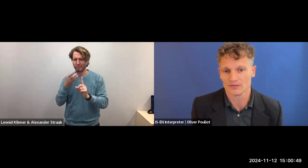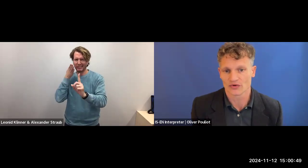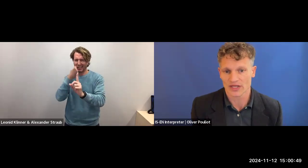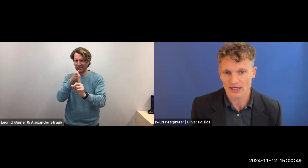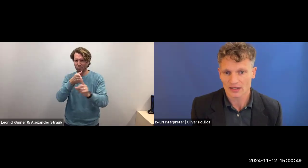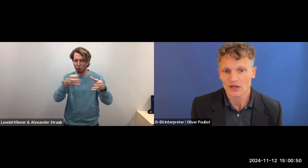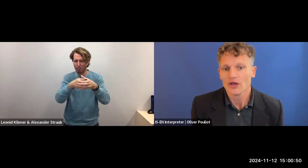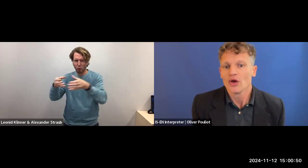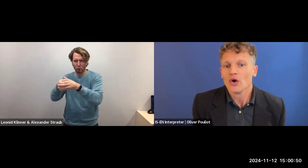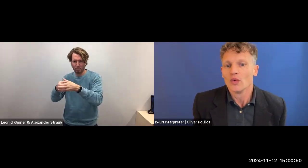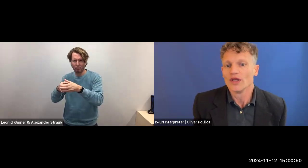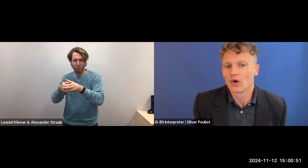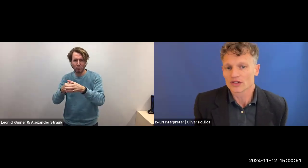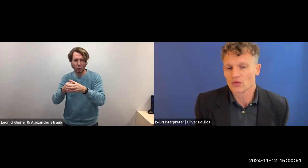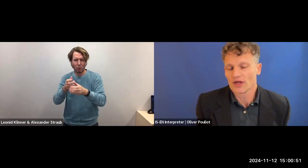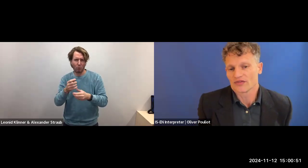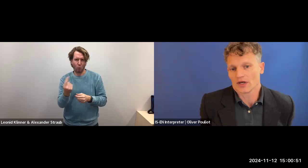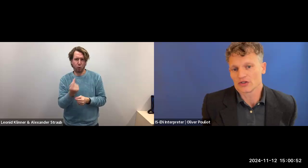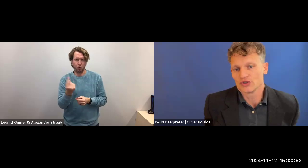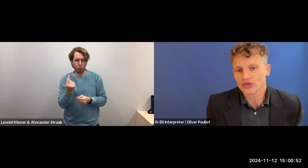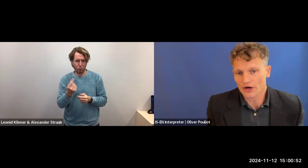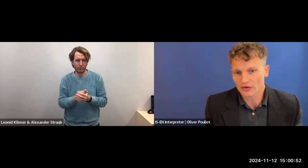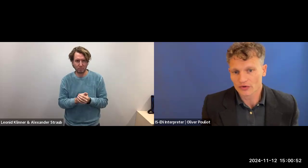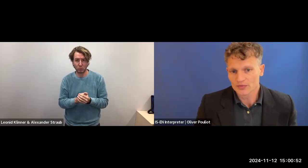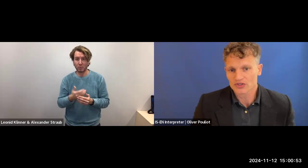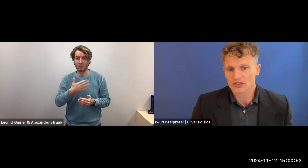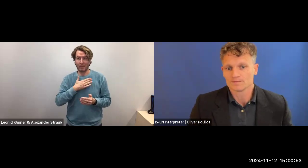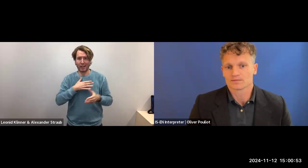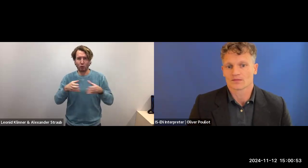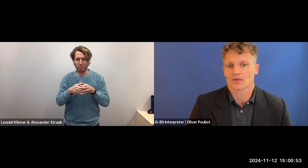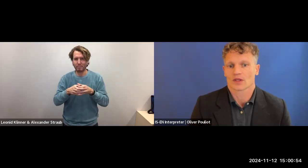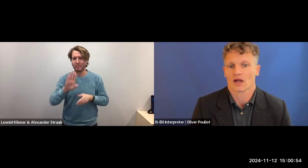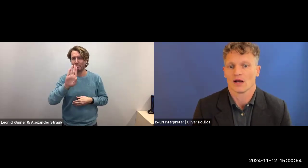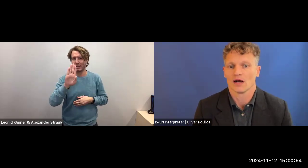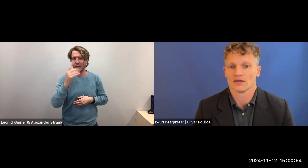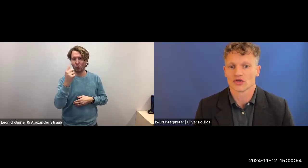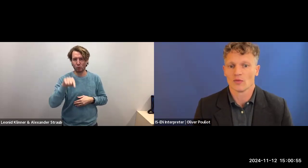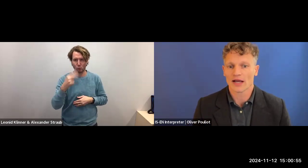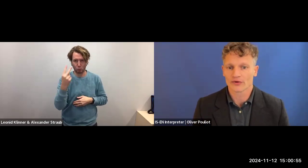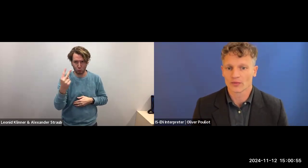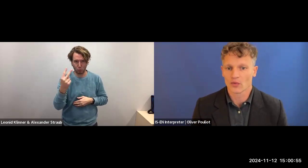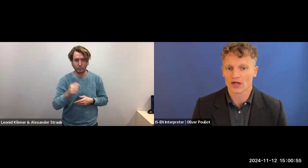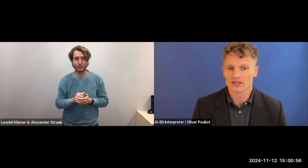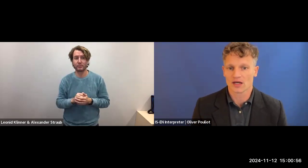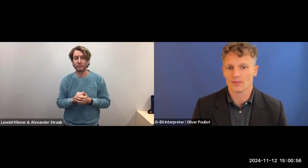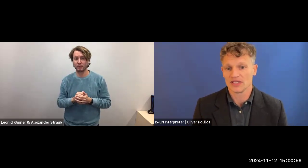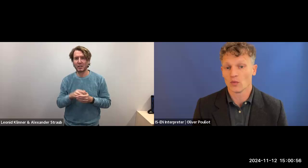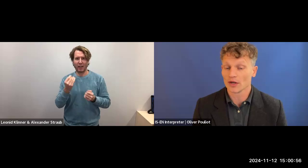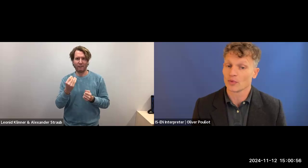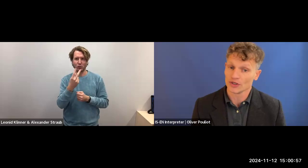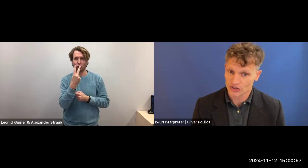we created. We worked with 2 target groups. So my group